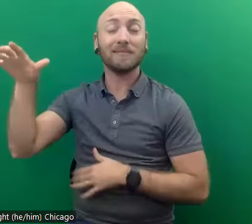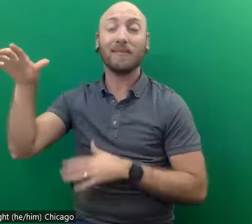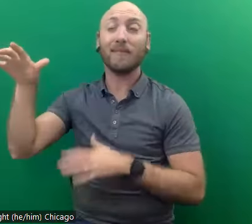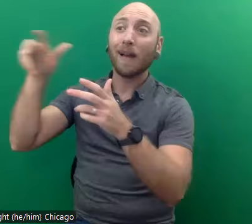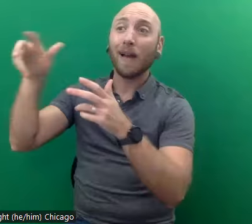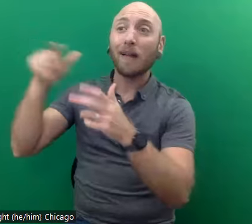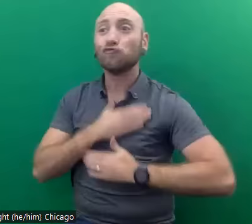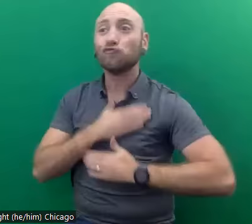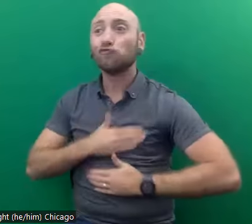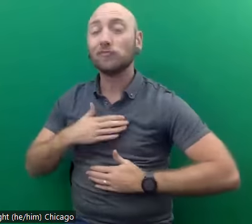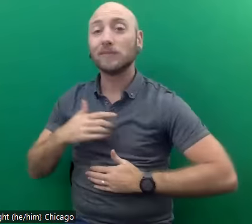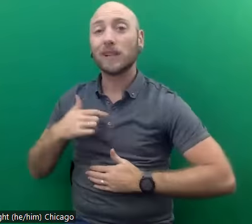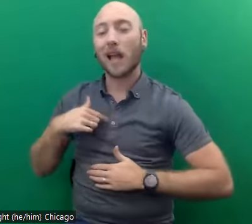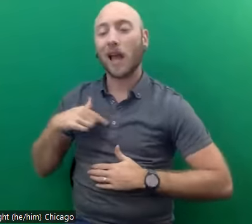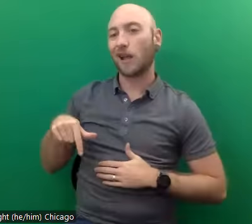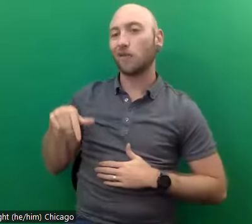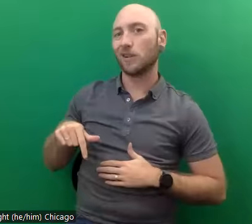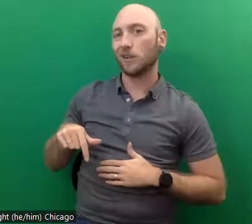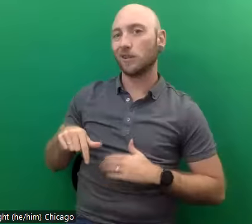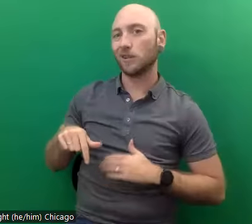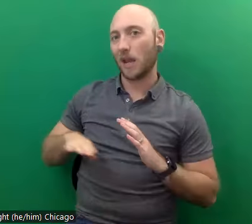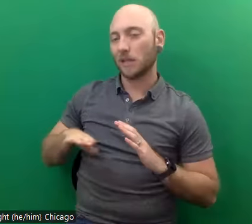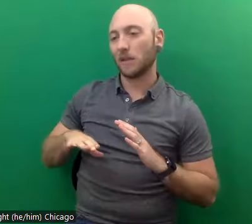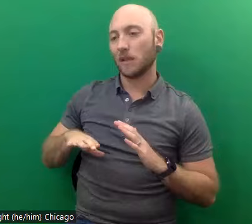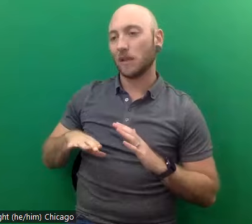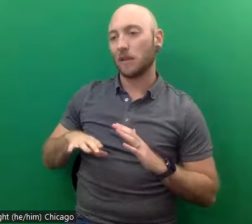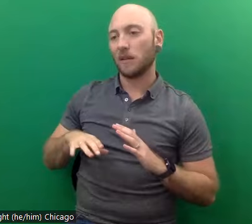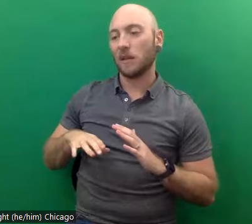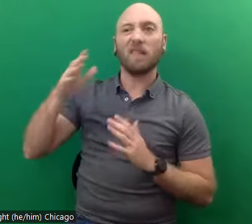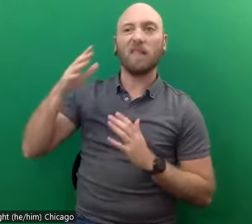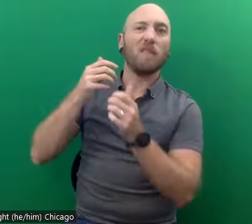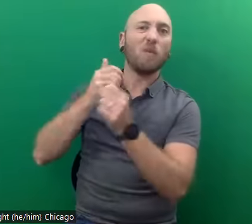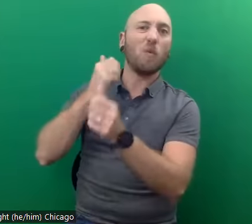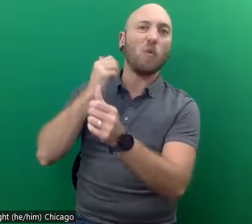the downstairs of the house, isolating away from the rest of the family,